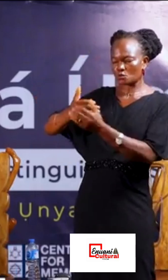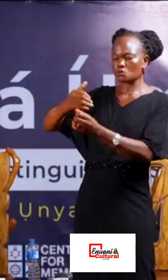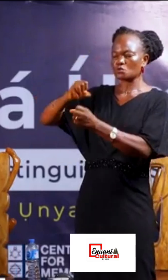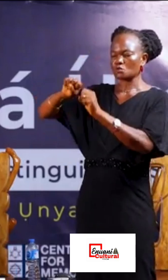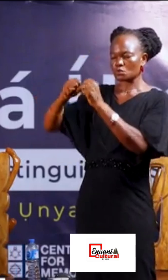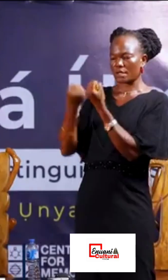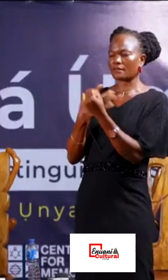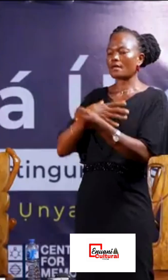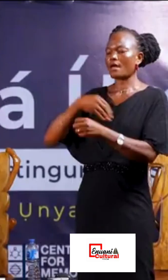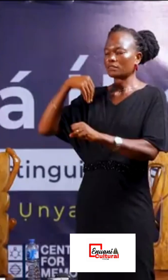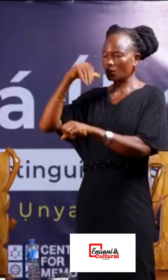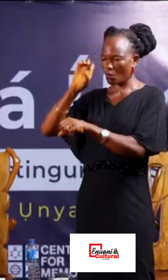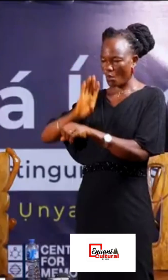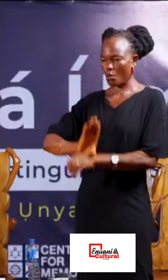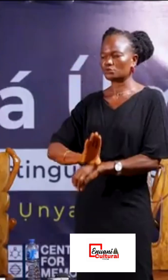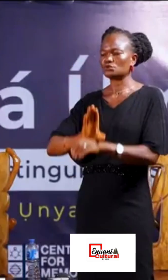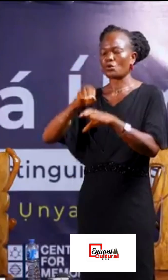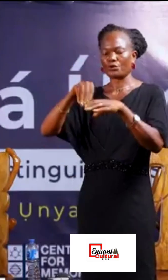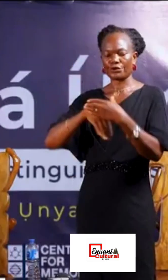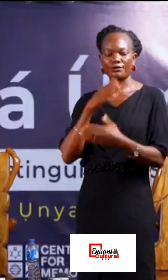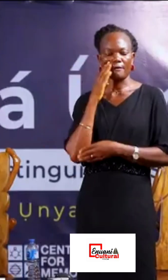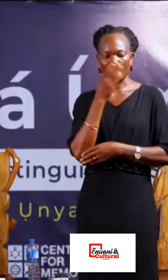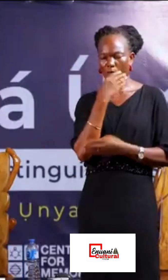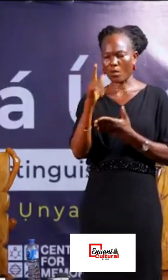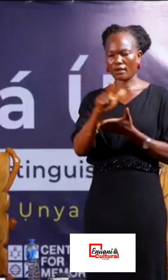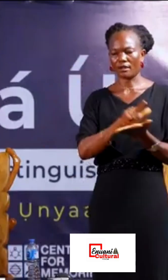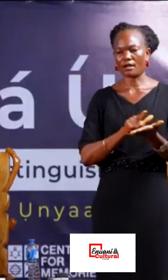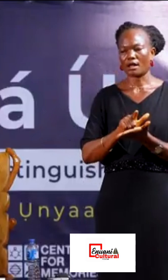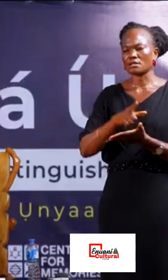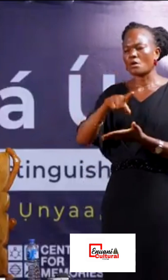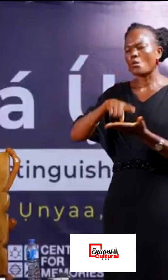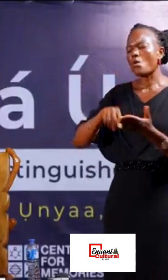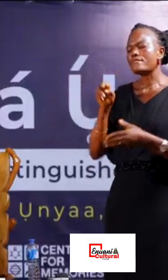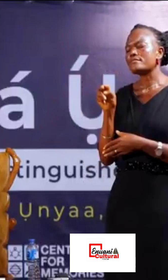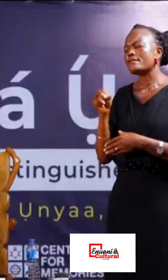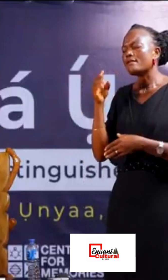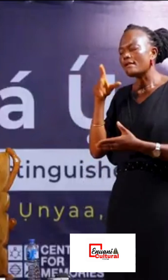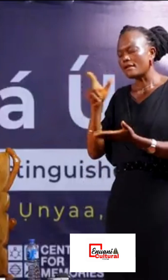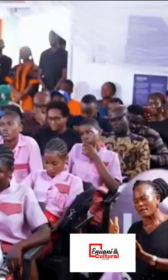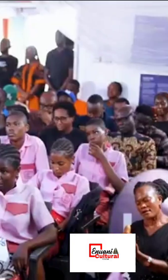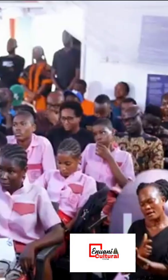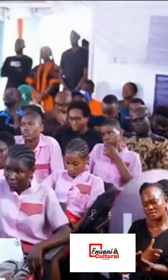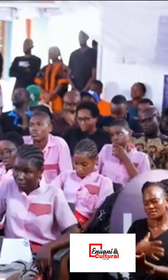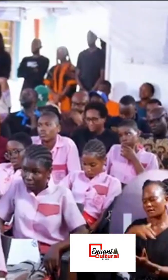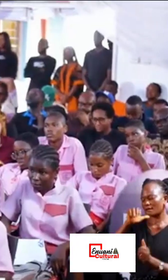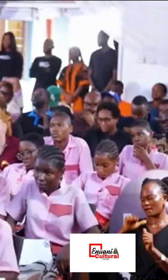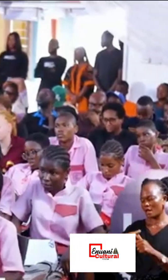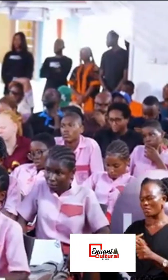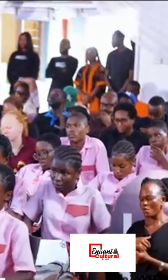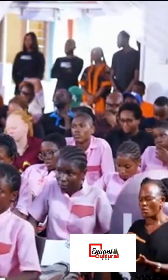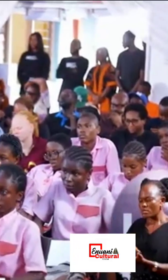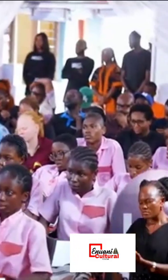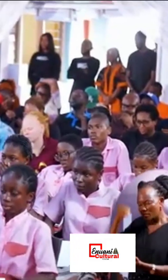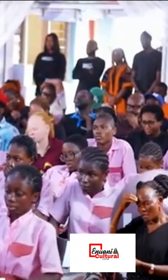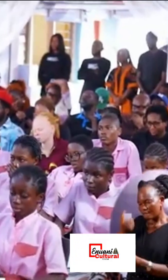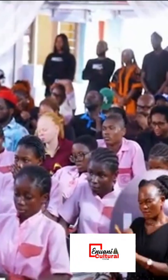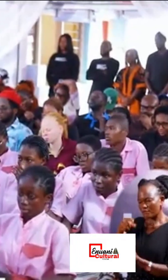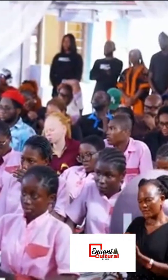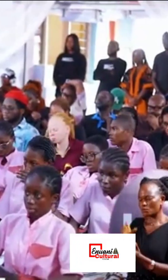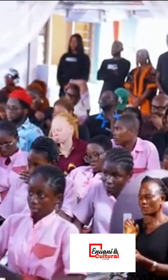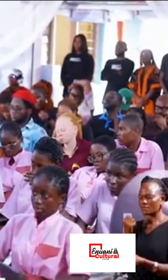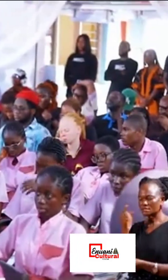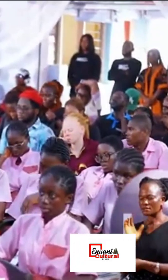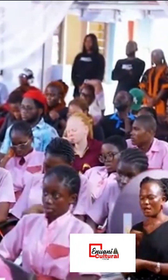culture in Igbo land? What lessons can we draw from these in understanding ourselves and